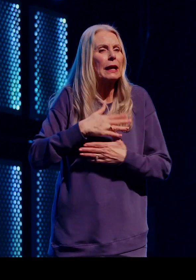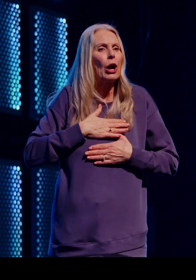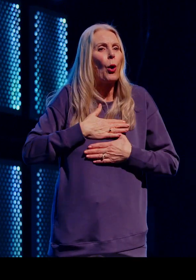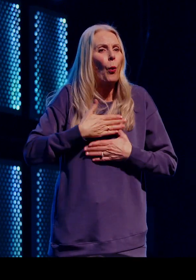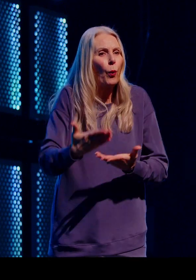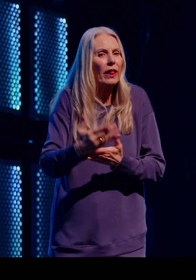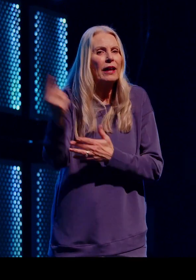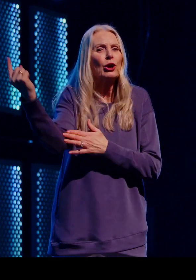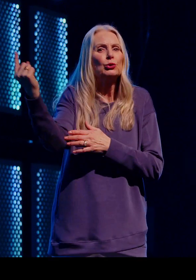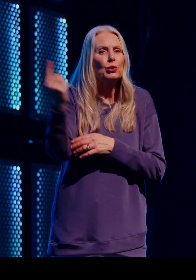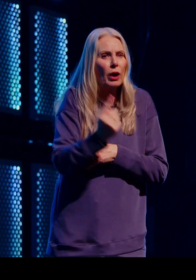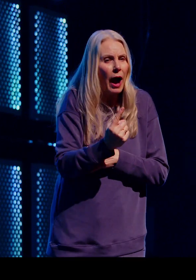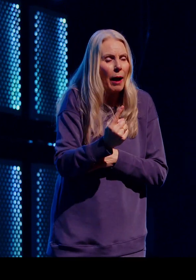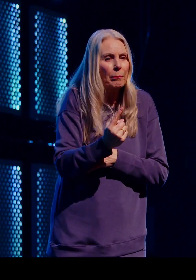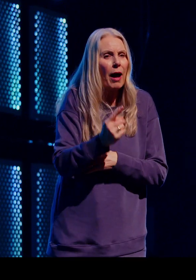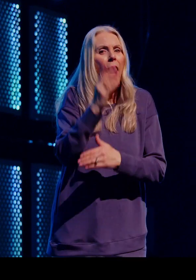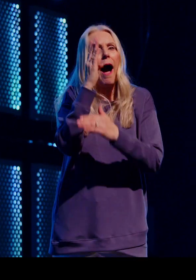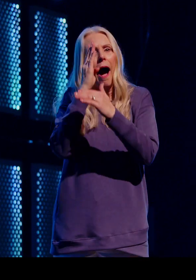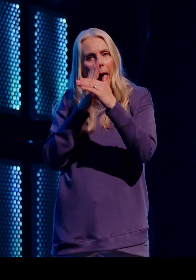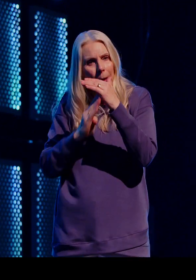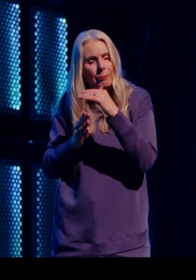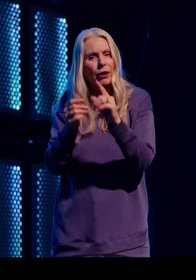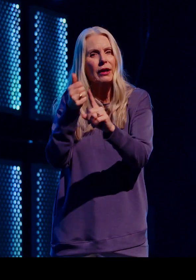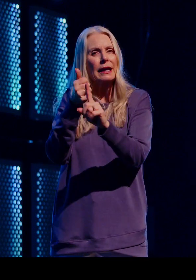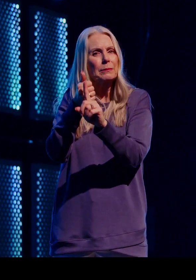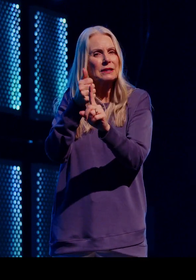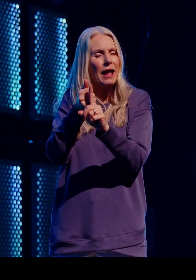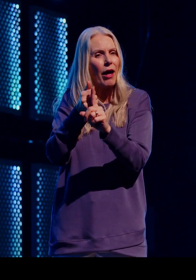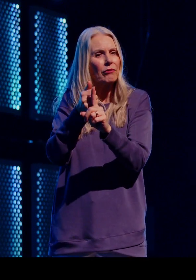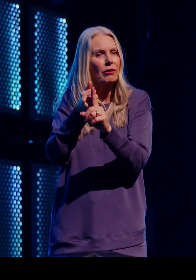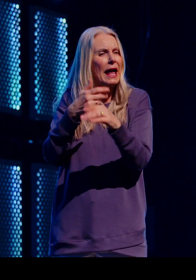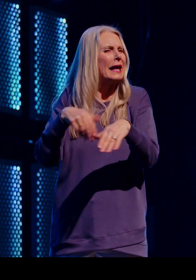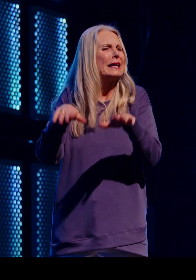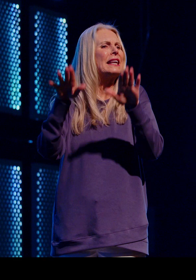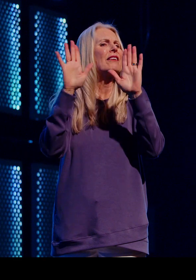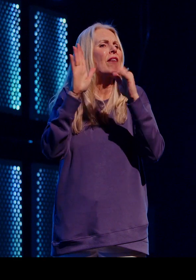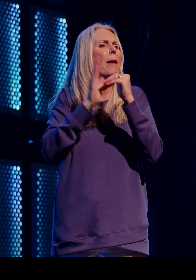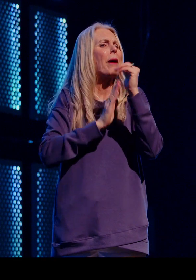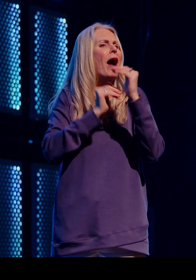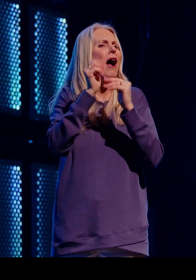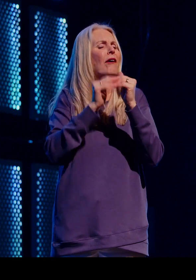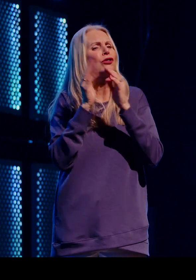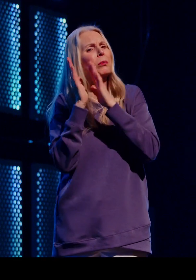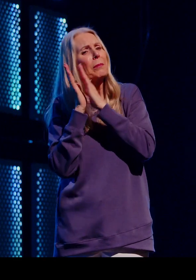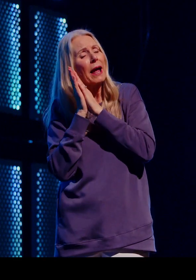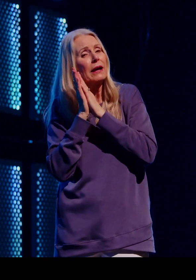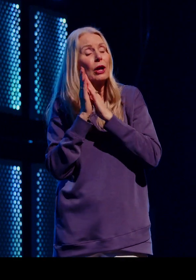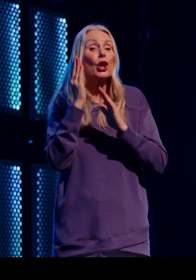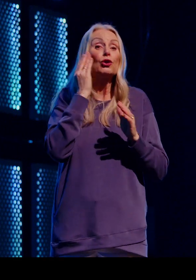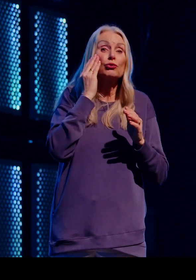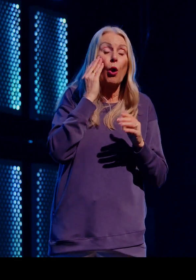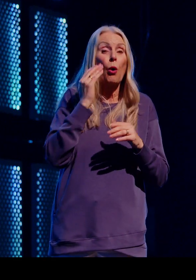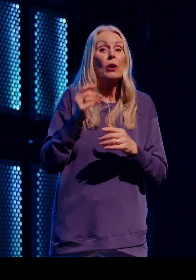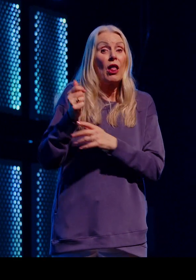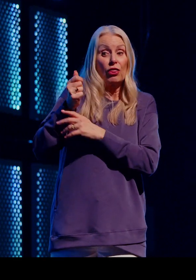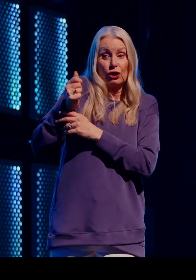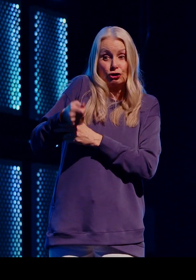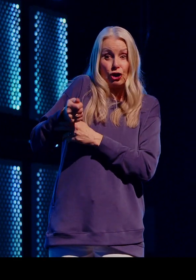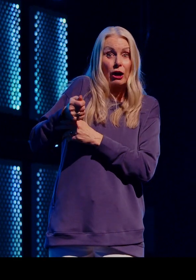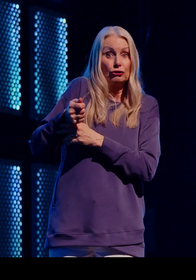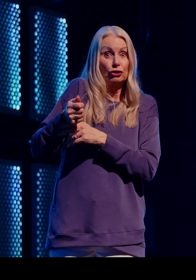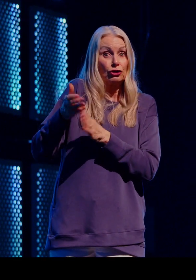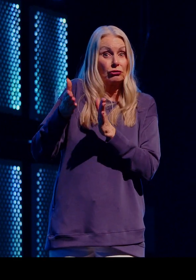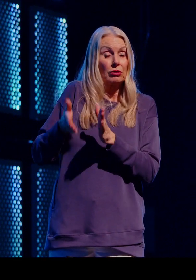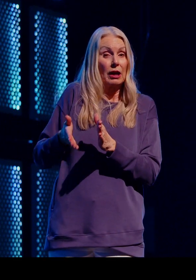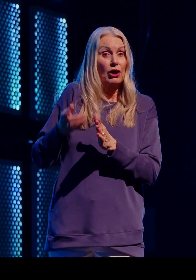come and humbly serve him and give up the comforts. I mean, in our minds, a judge has a lofty role, and here he took on the role of